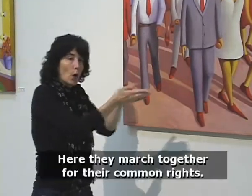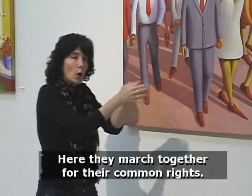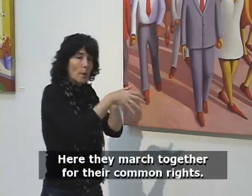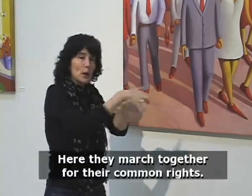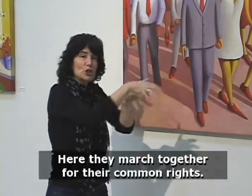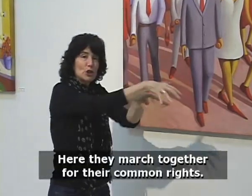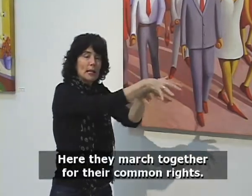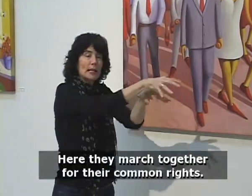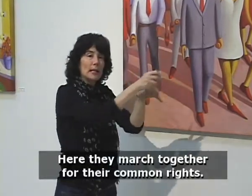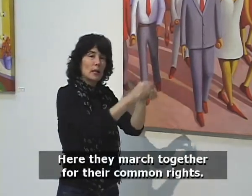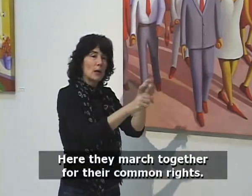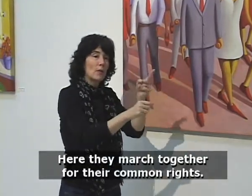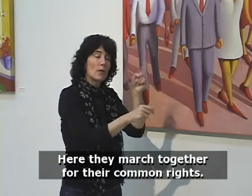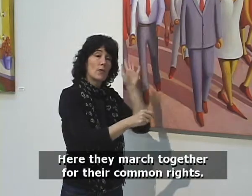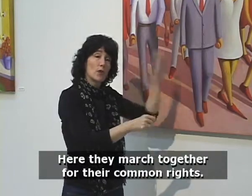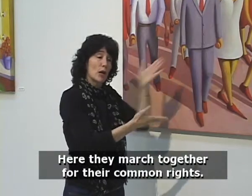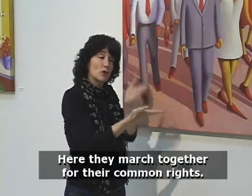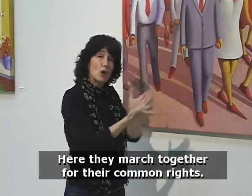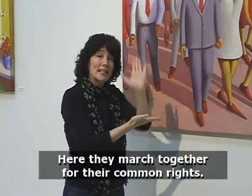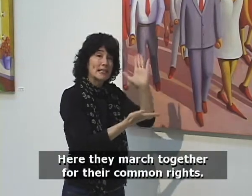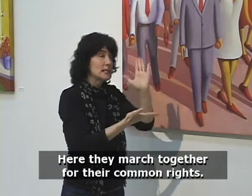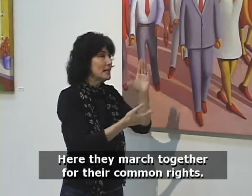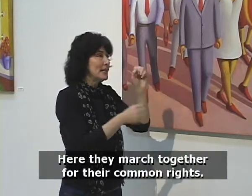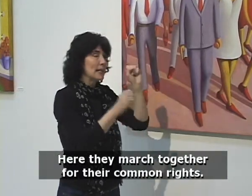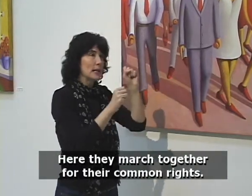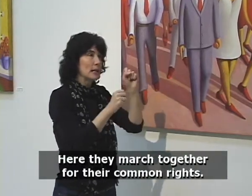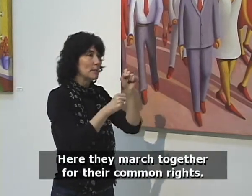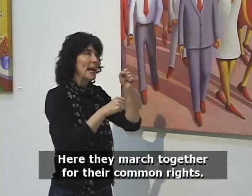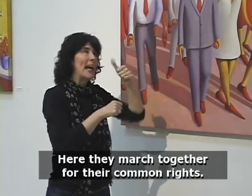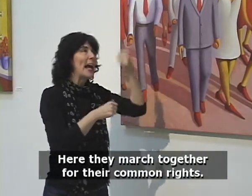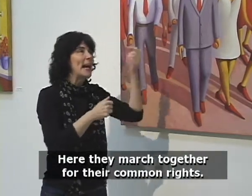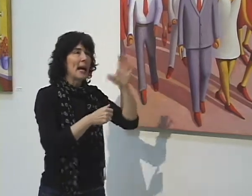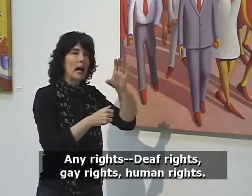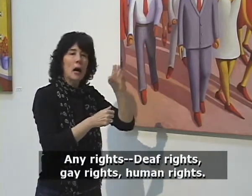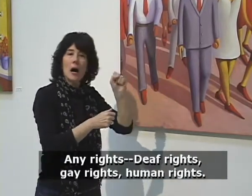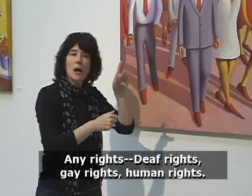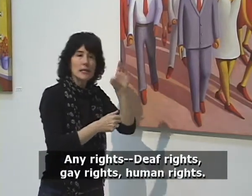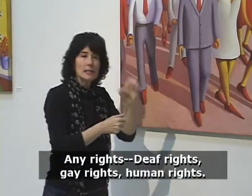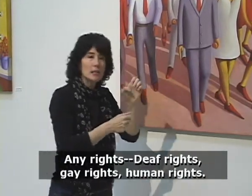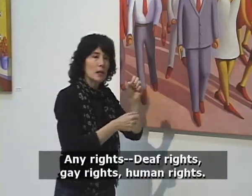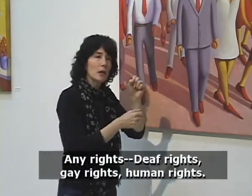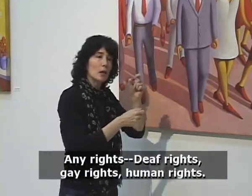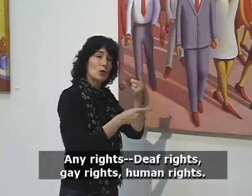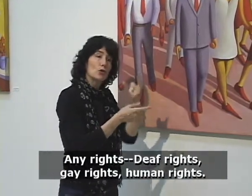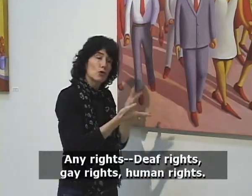Here they march together for their common rights. Any rights.